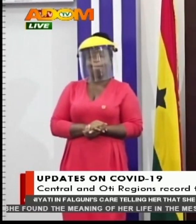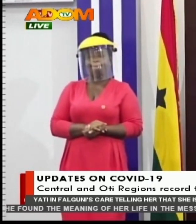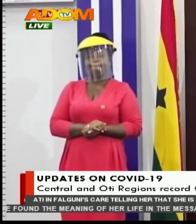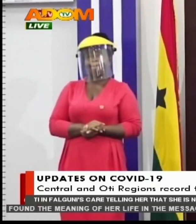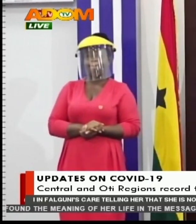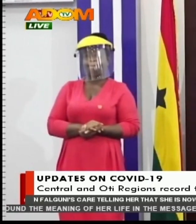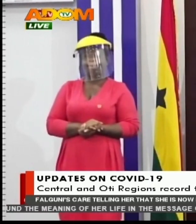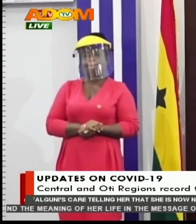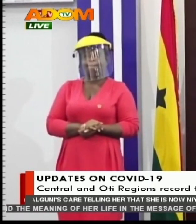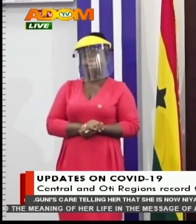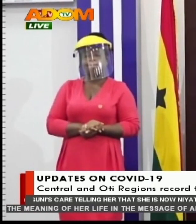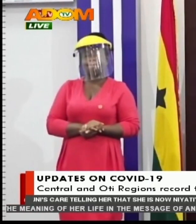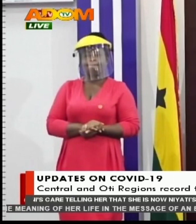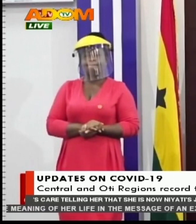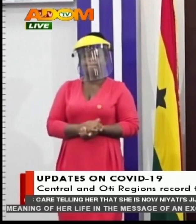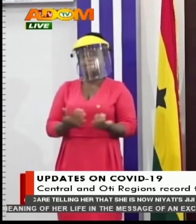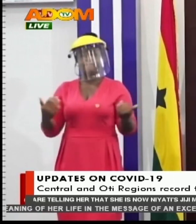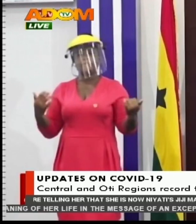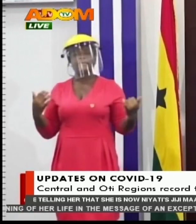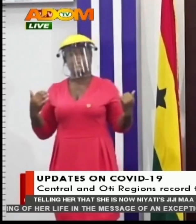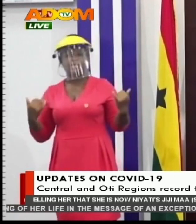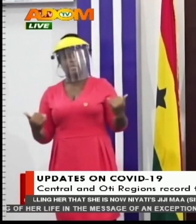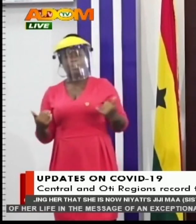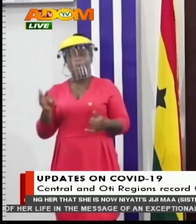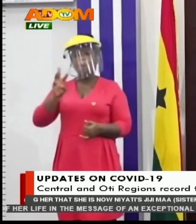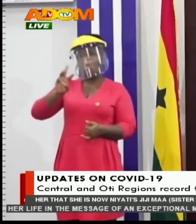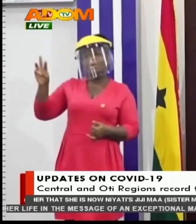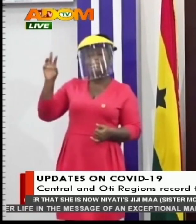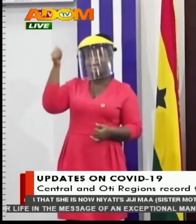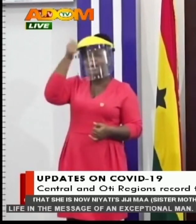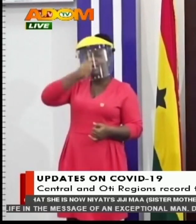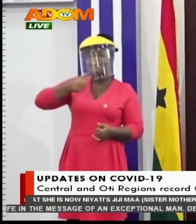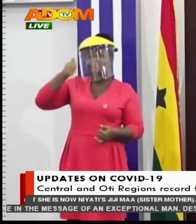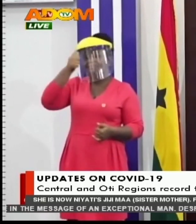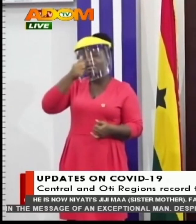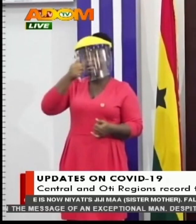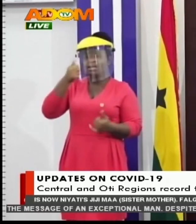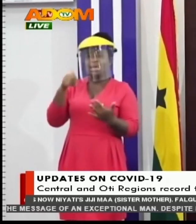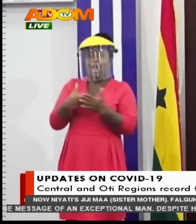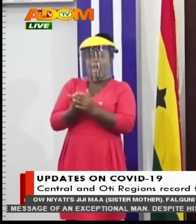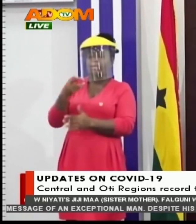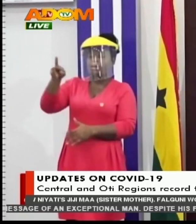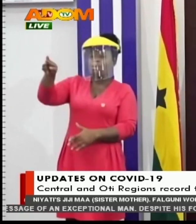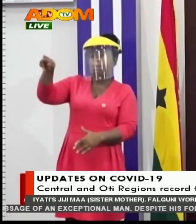77.2%. We also need to look at the number of cases.